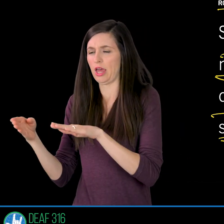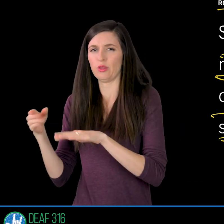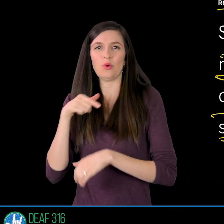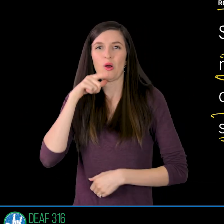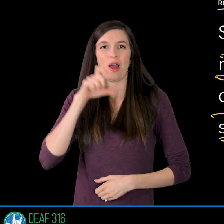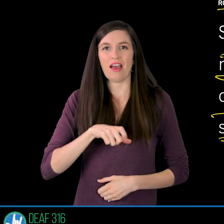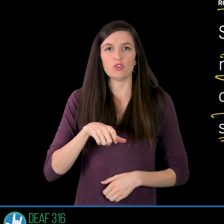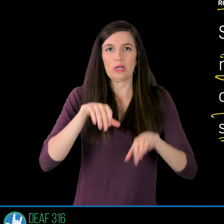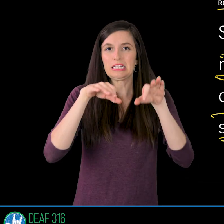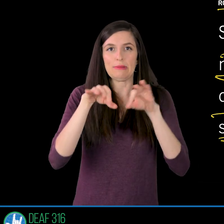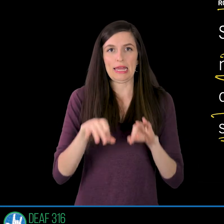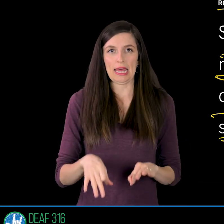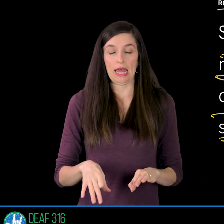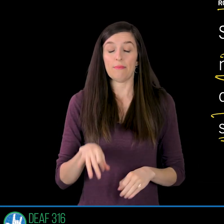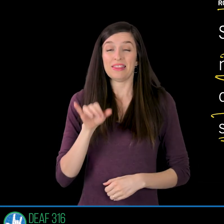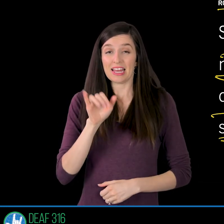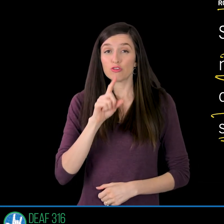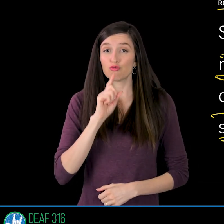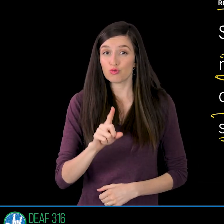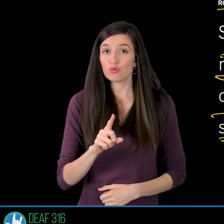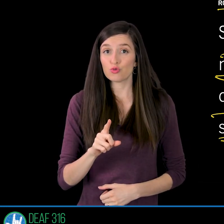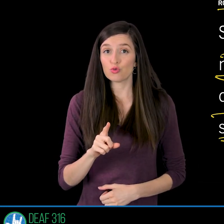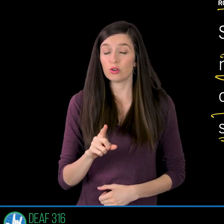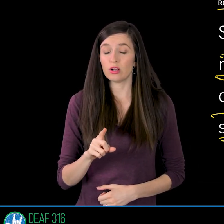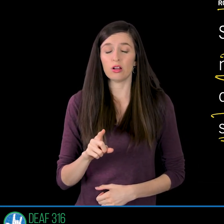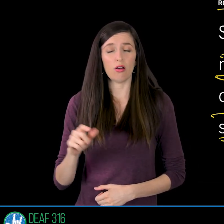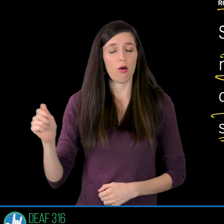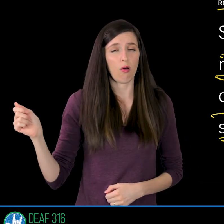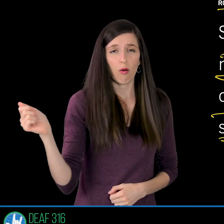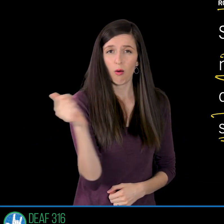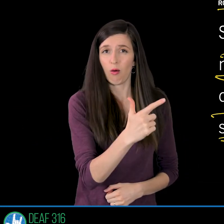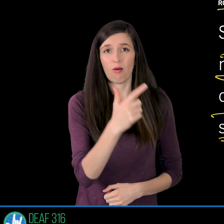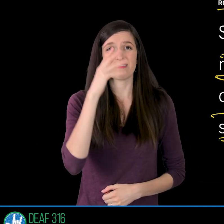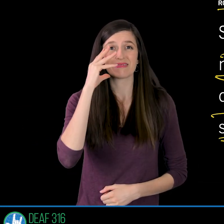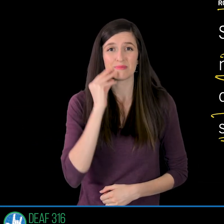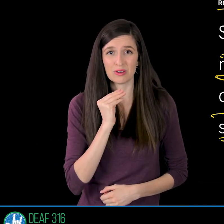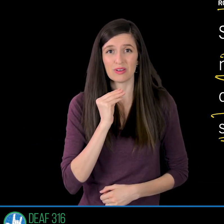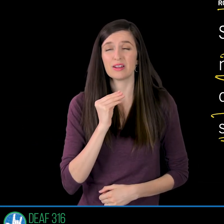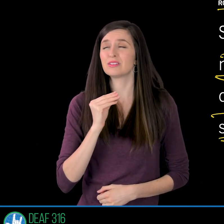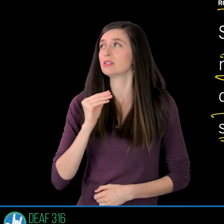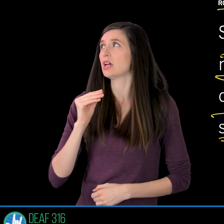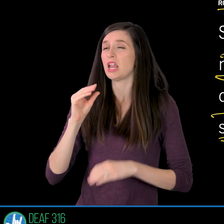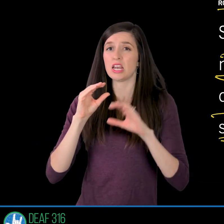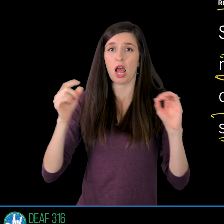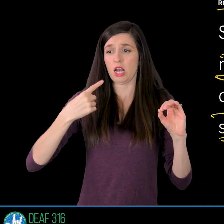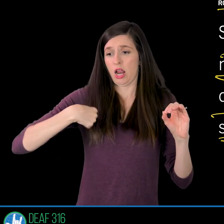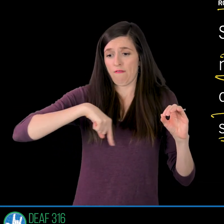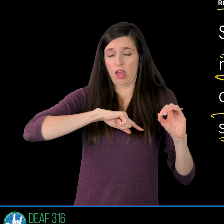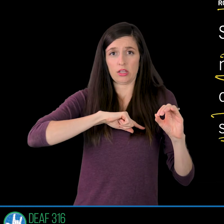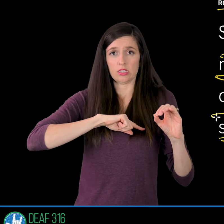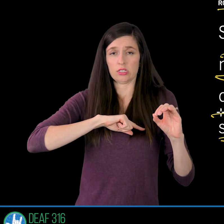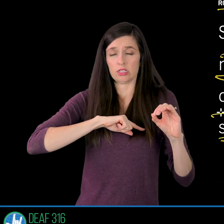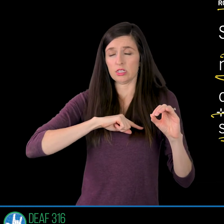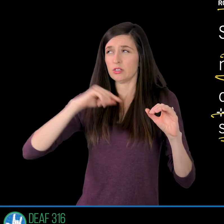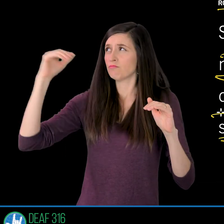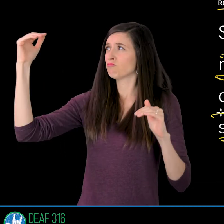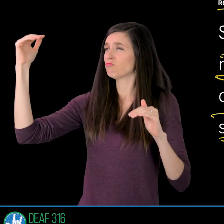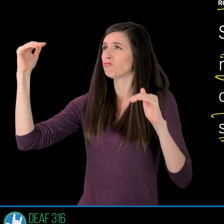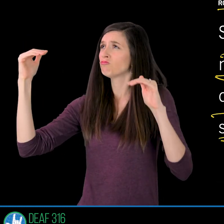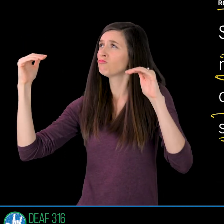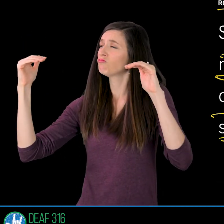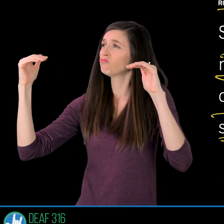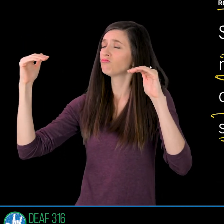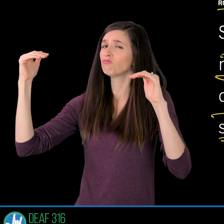simply recognize it as true. Everybody in the world, there are no exceptions, has fallen short of